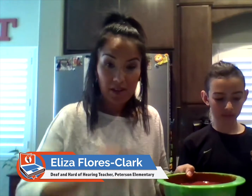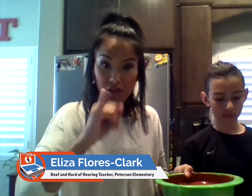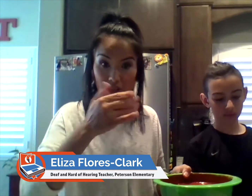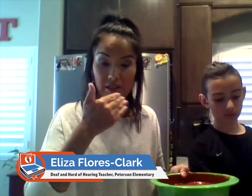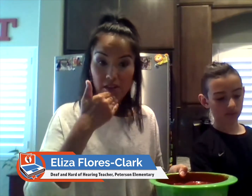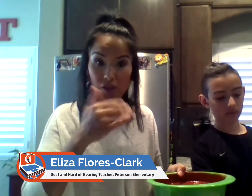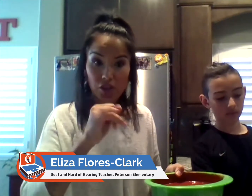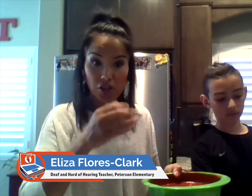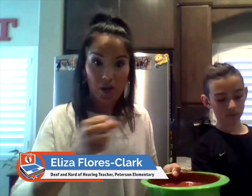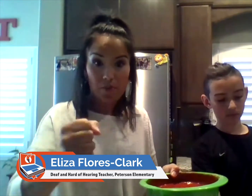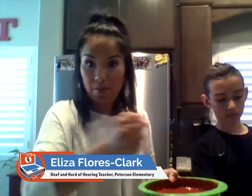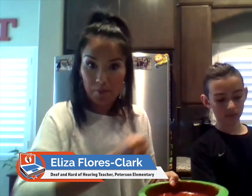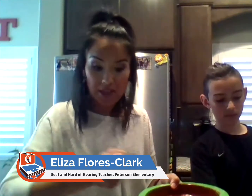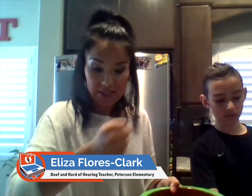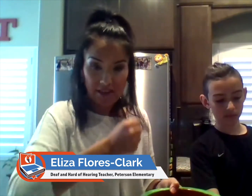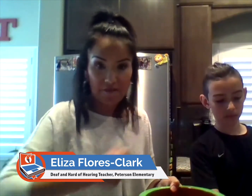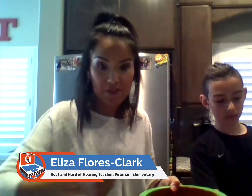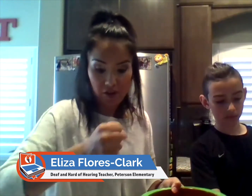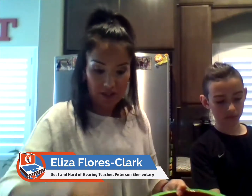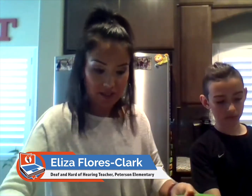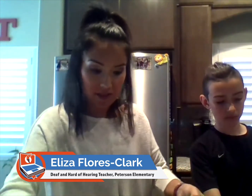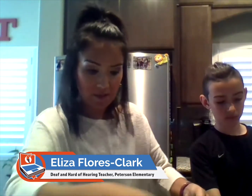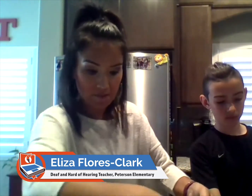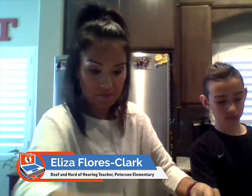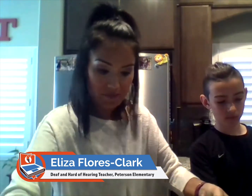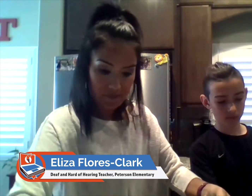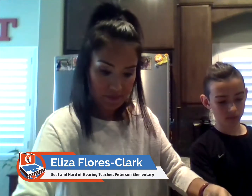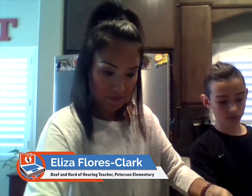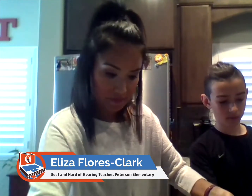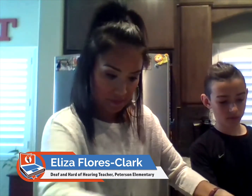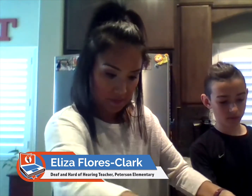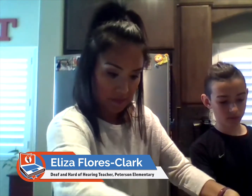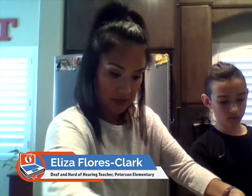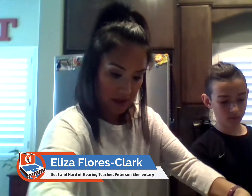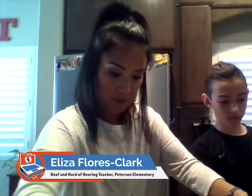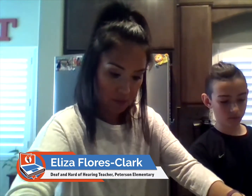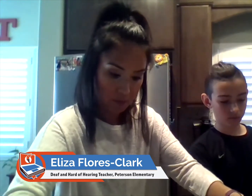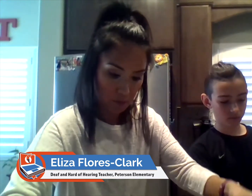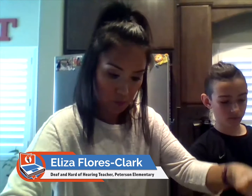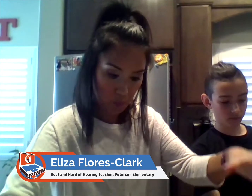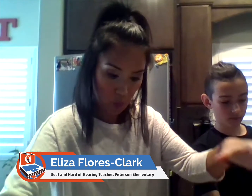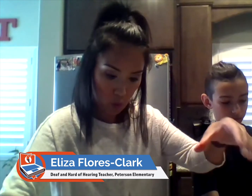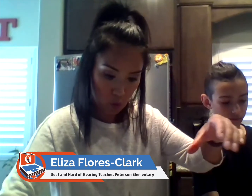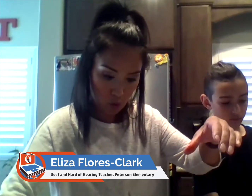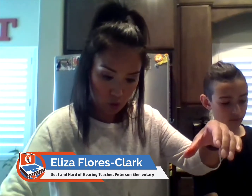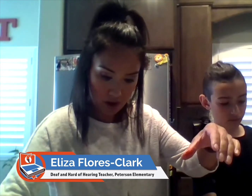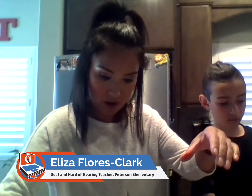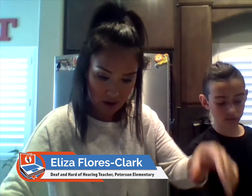Jaden did a good job mixing it vigorously. And I'm going to pour it.